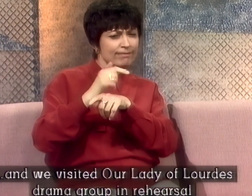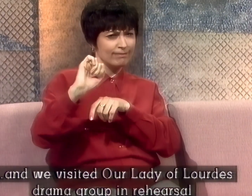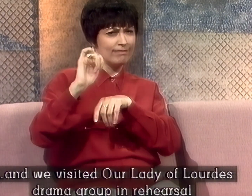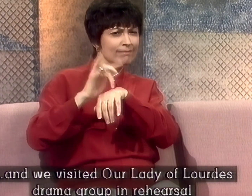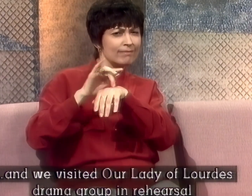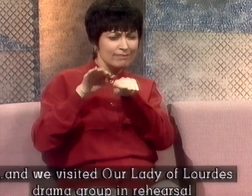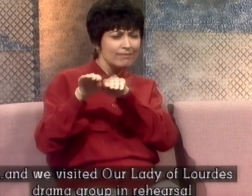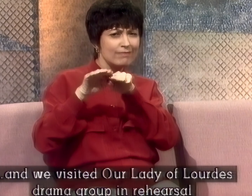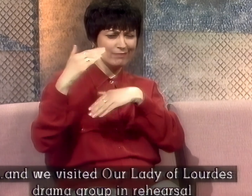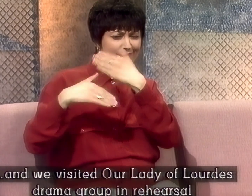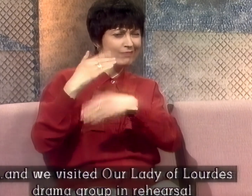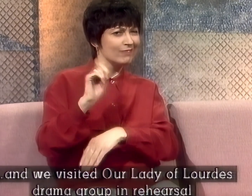find out what they were doing.